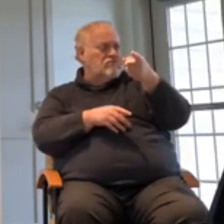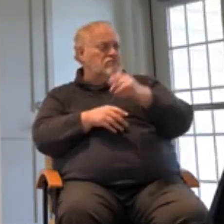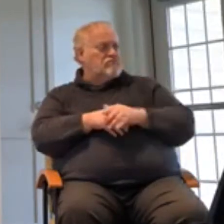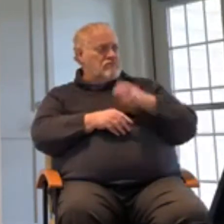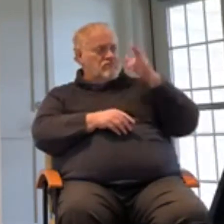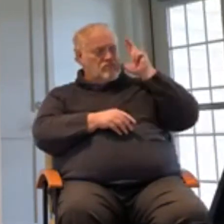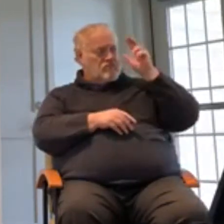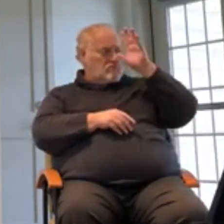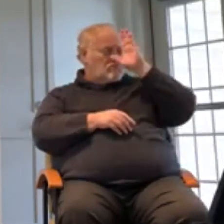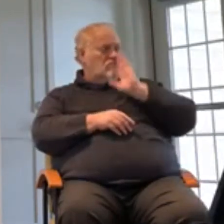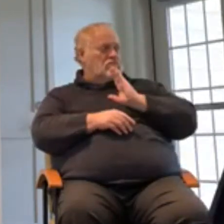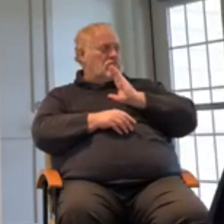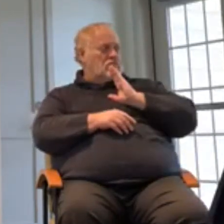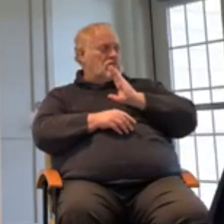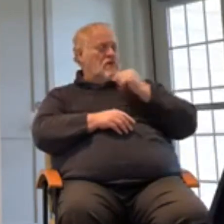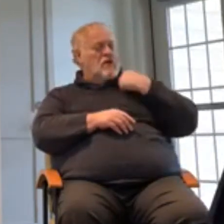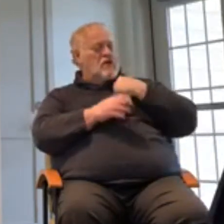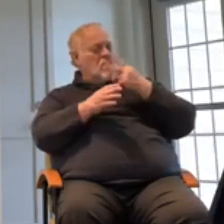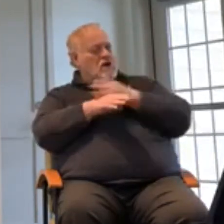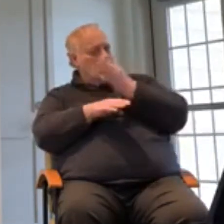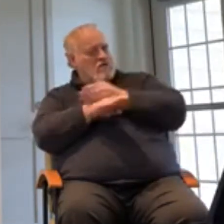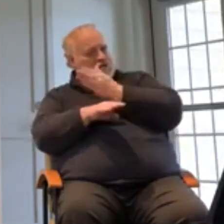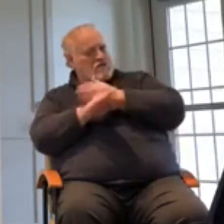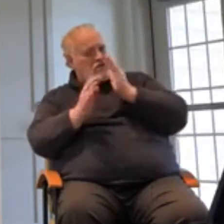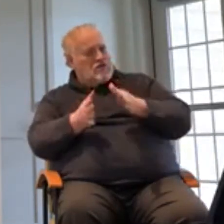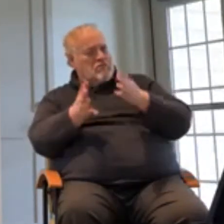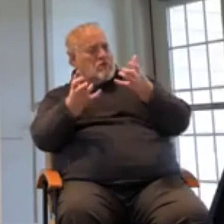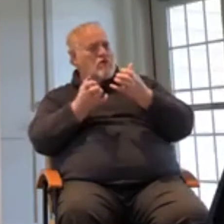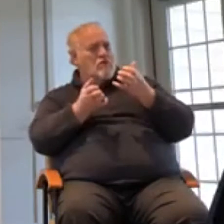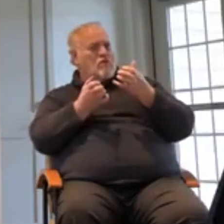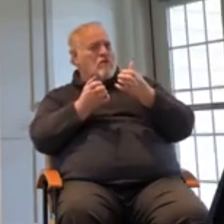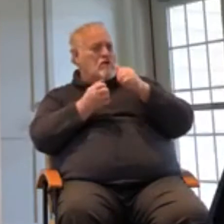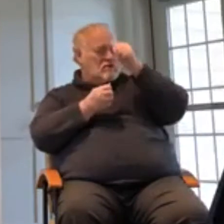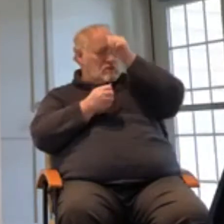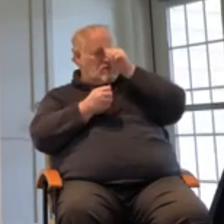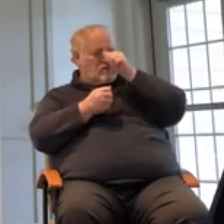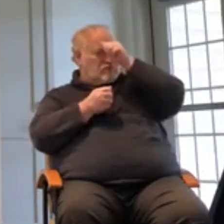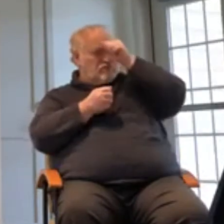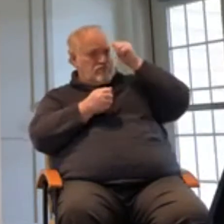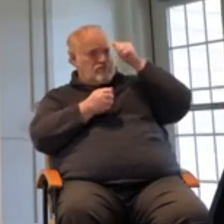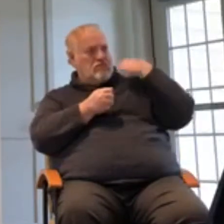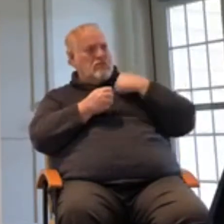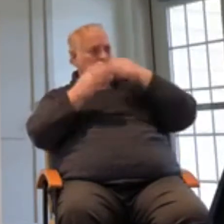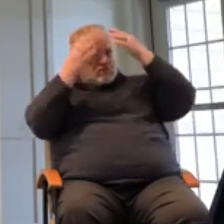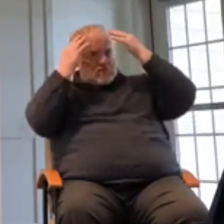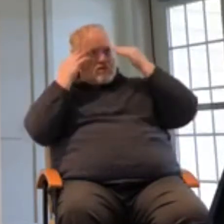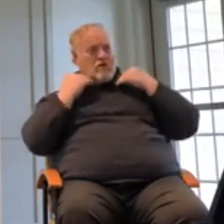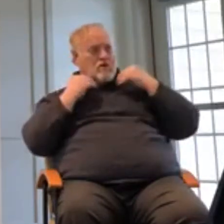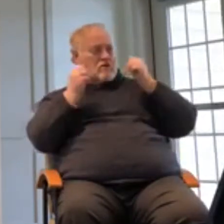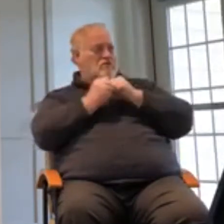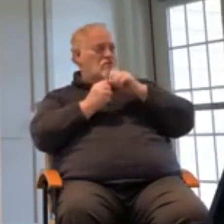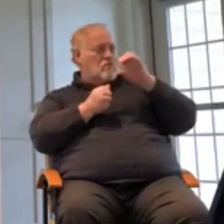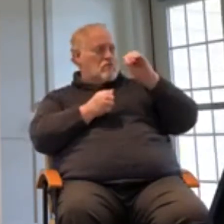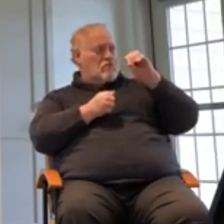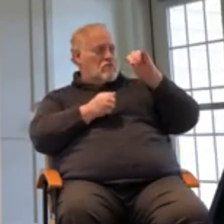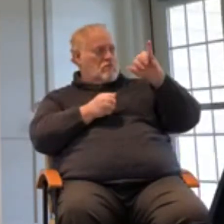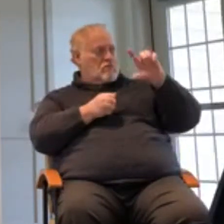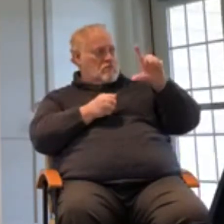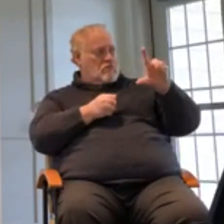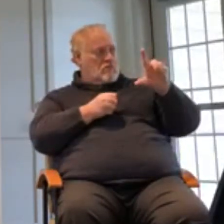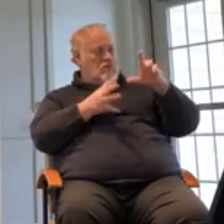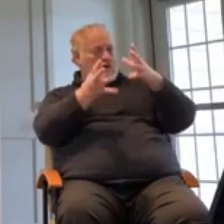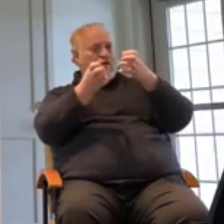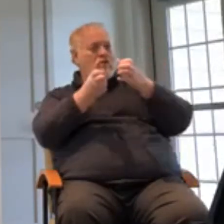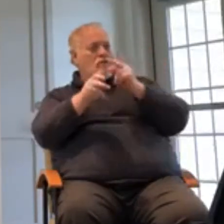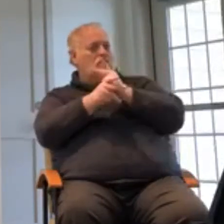Listen, God as our shepherd wants to anoint our heads with oil. He wants to keep the flies